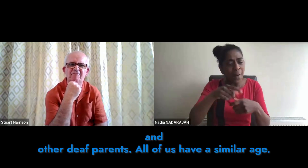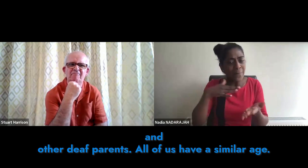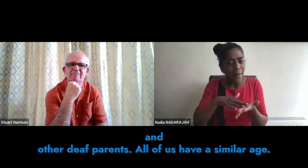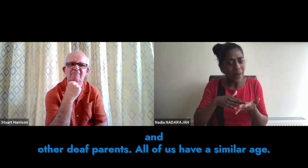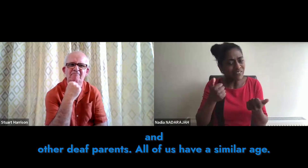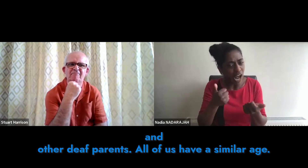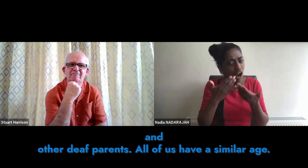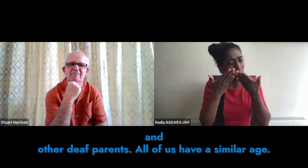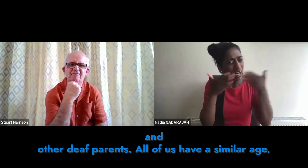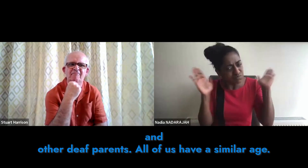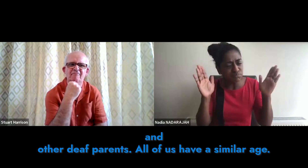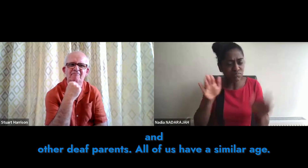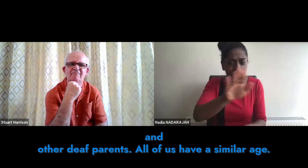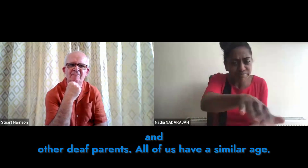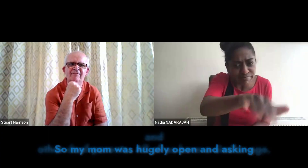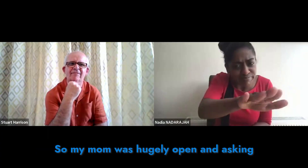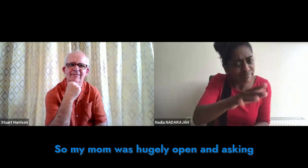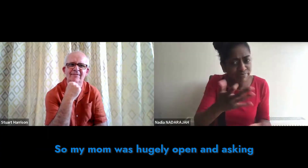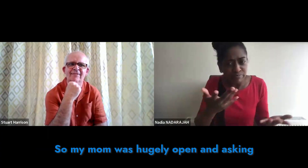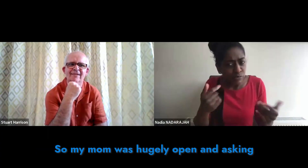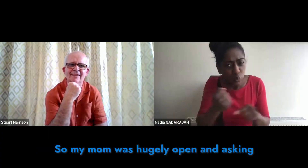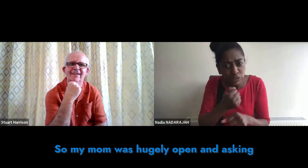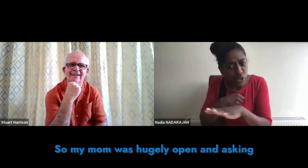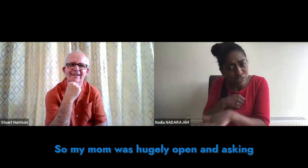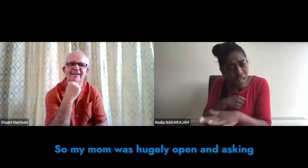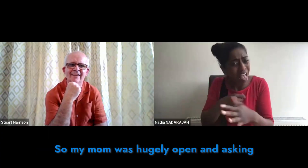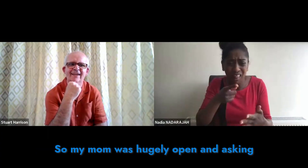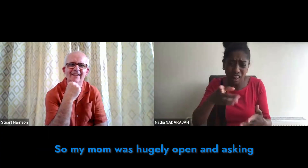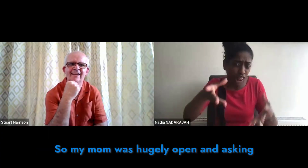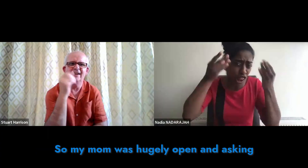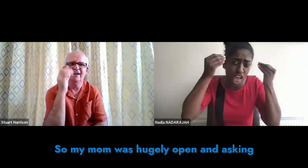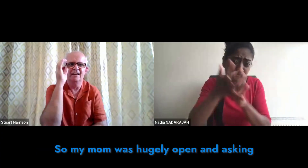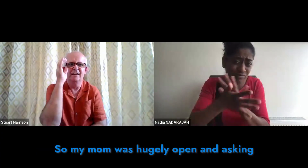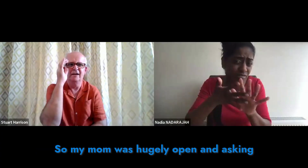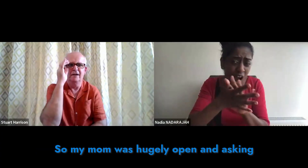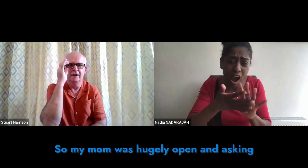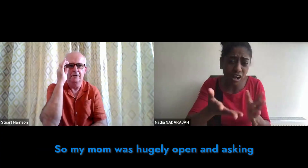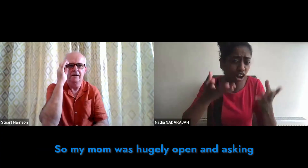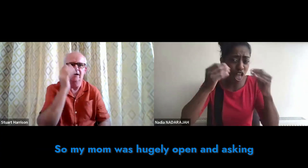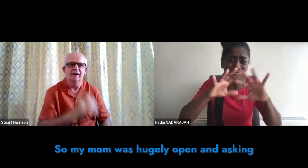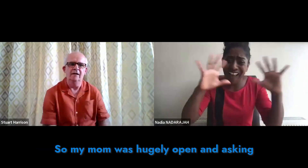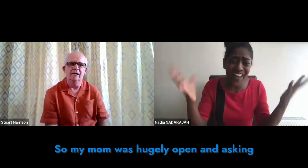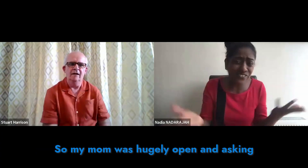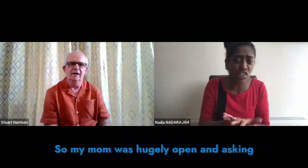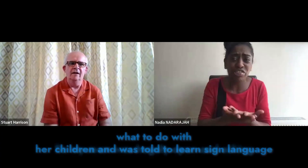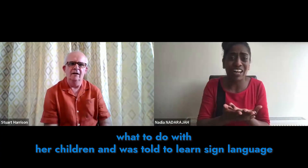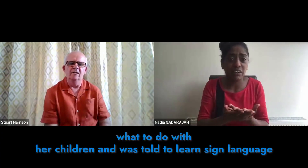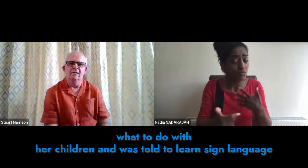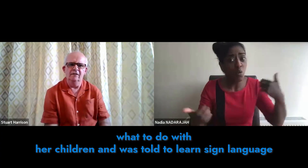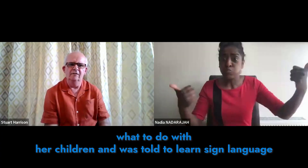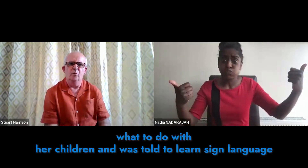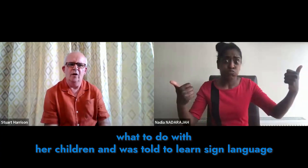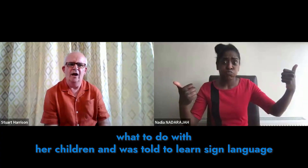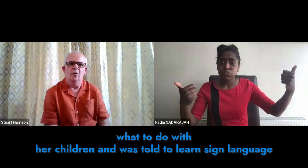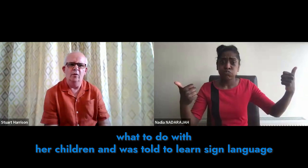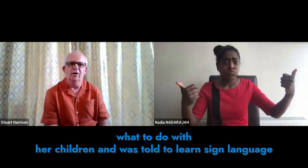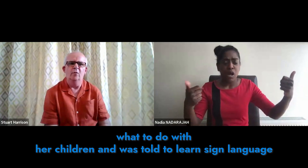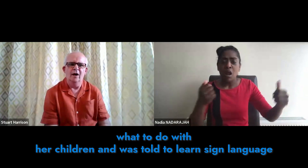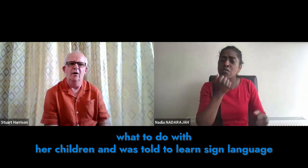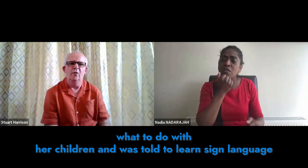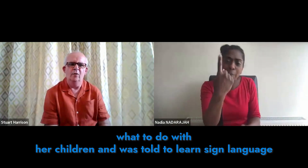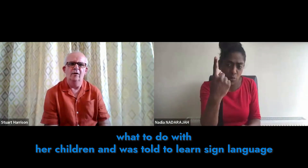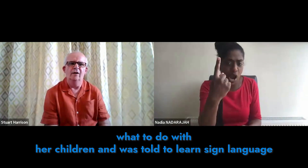parents, all of us of a similar age. So my mom was hugely open and asking what to do